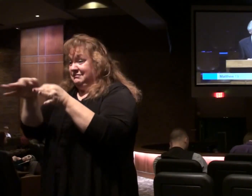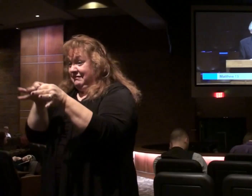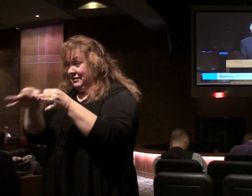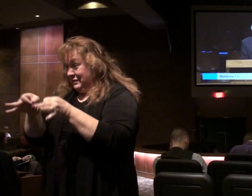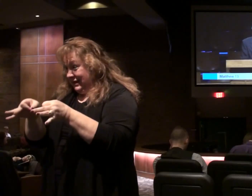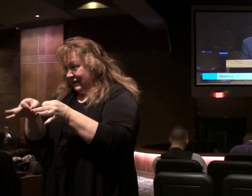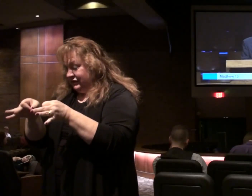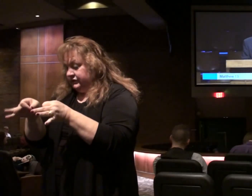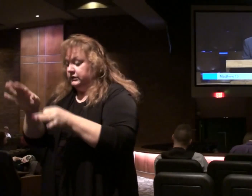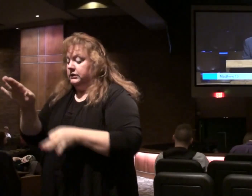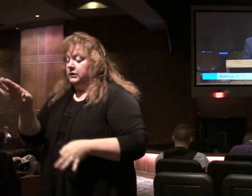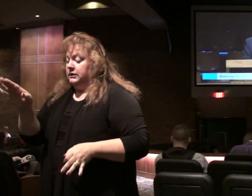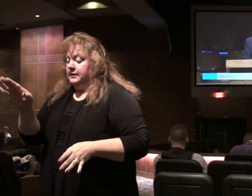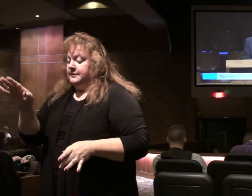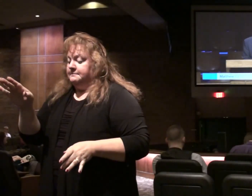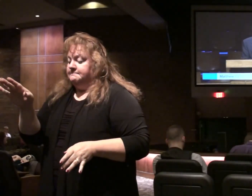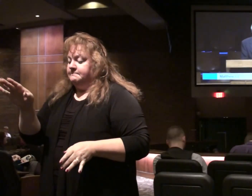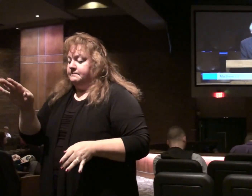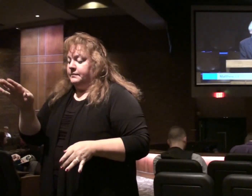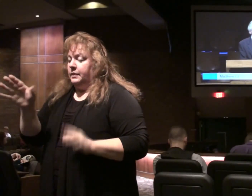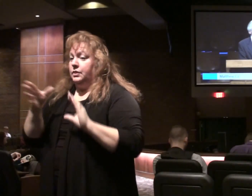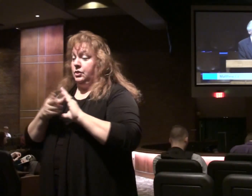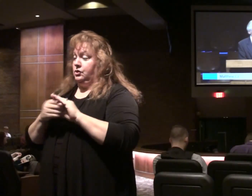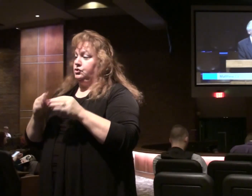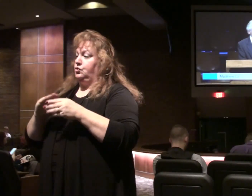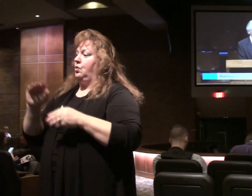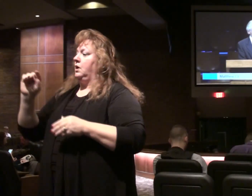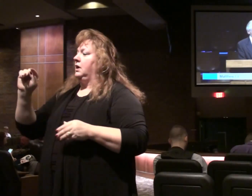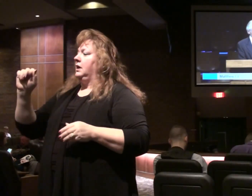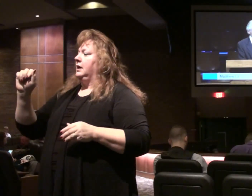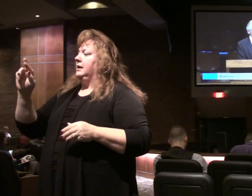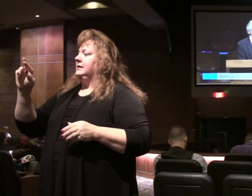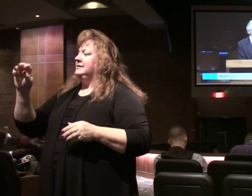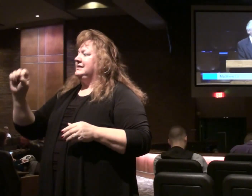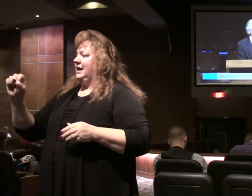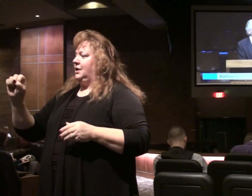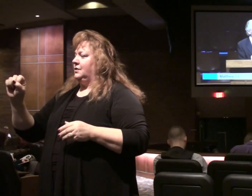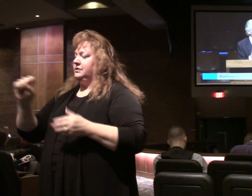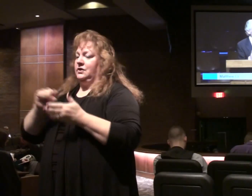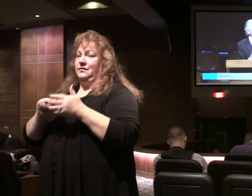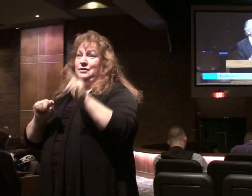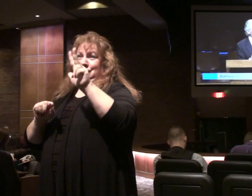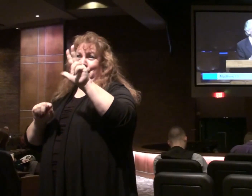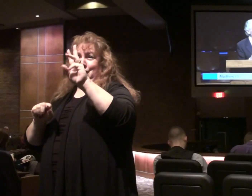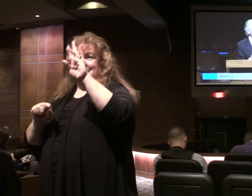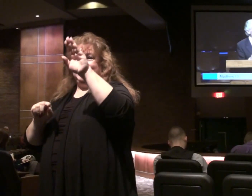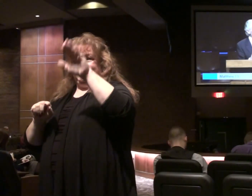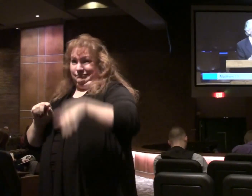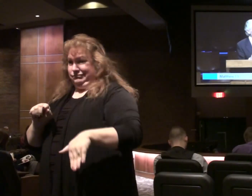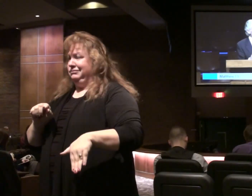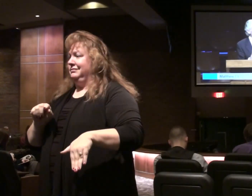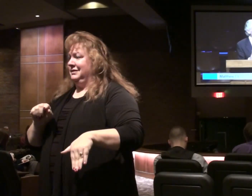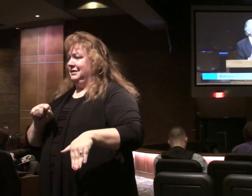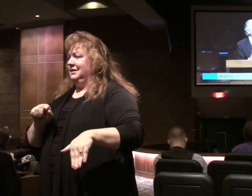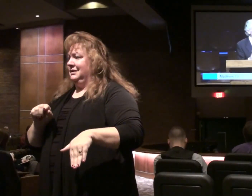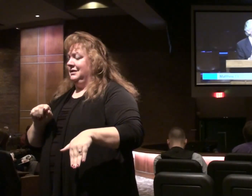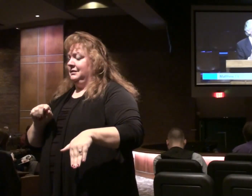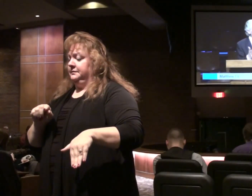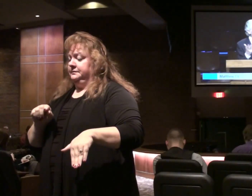you're here. Under the parable of the tares, over in verses 36 and following,